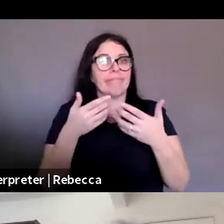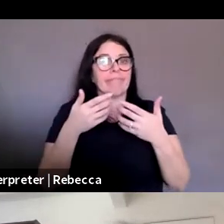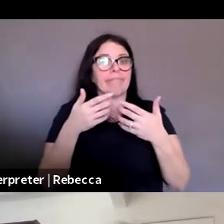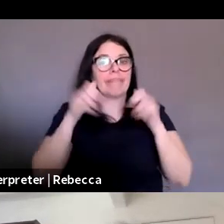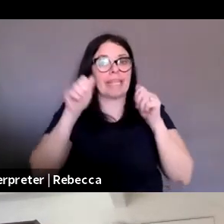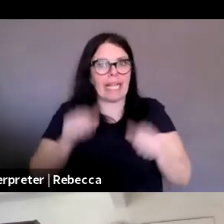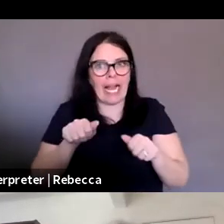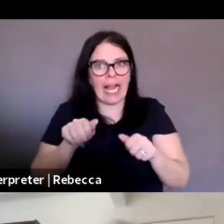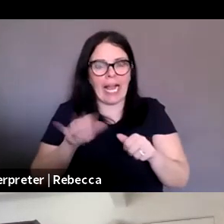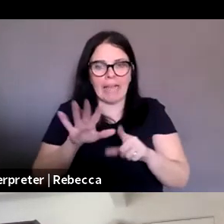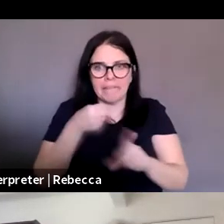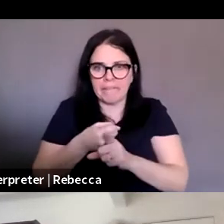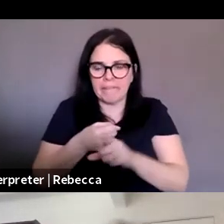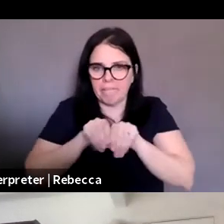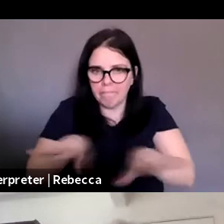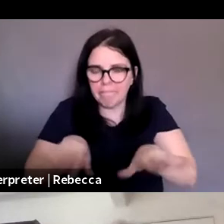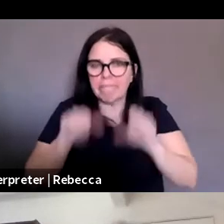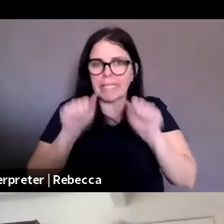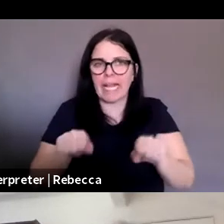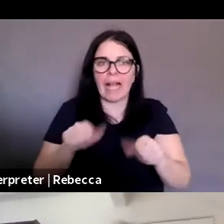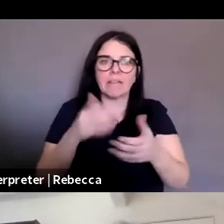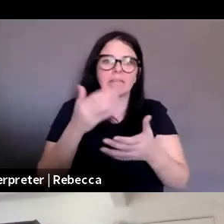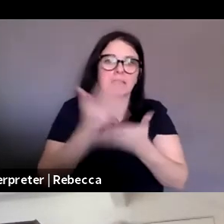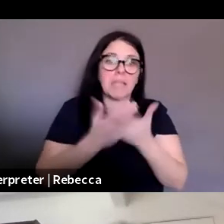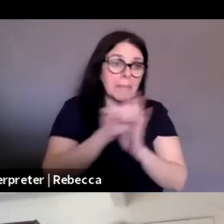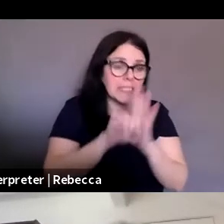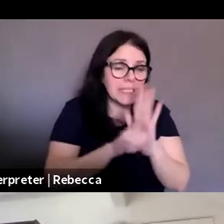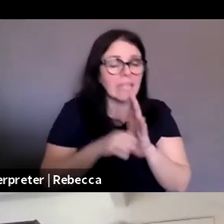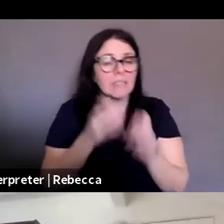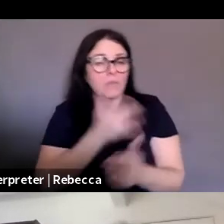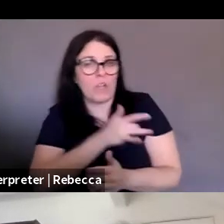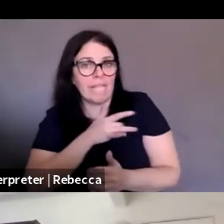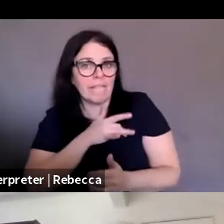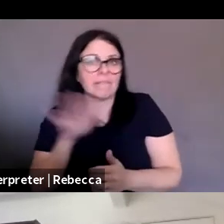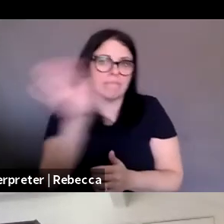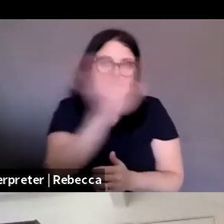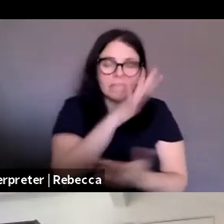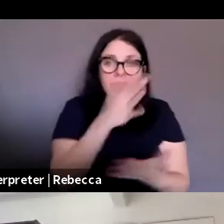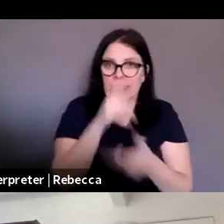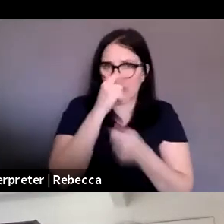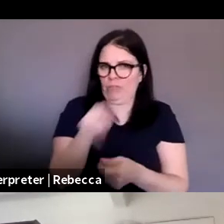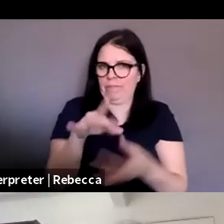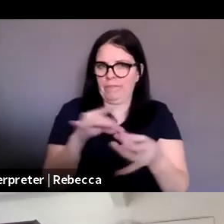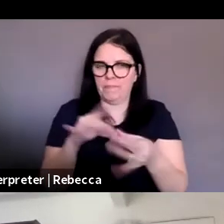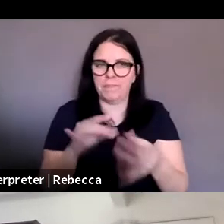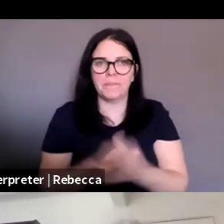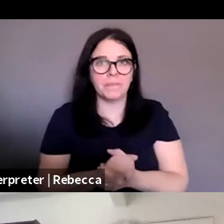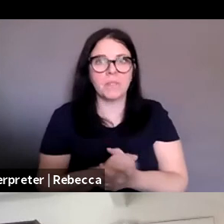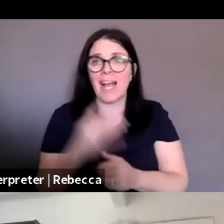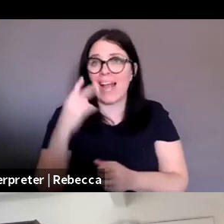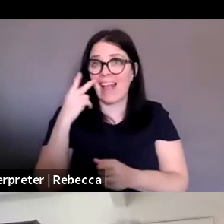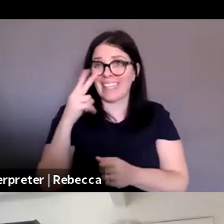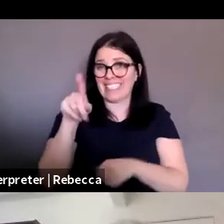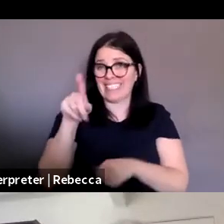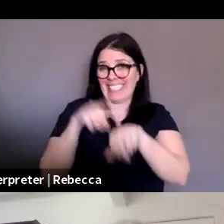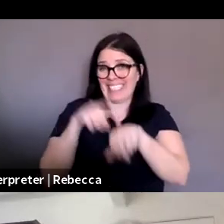in some states or provinces. So I think that's an interesting perspective. I think at this point we're out of time. We